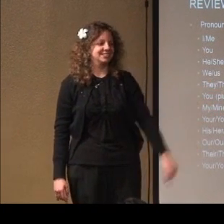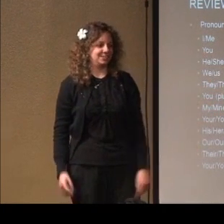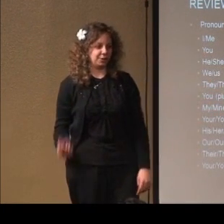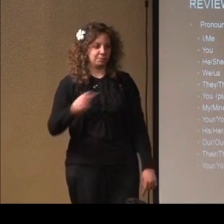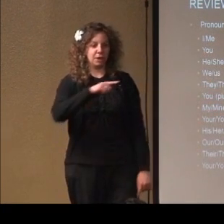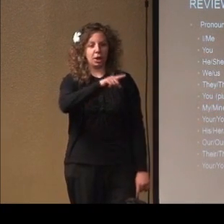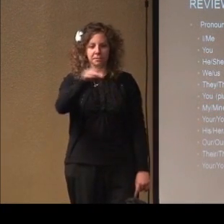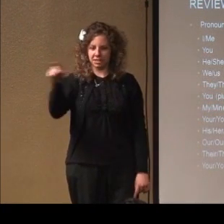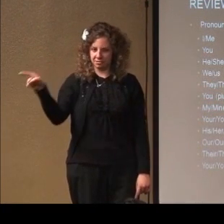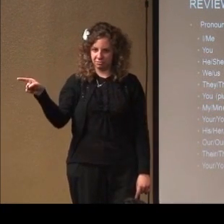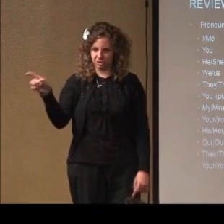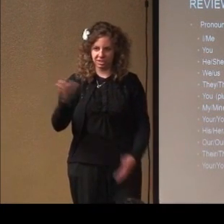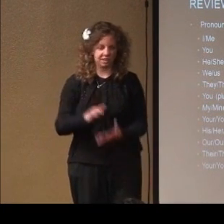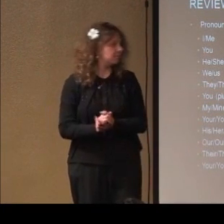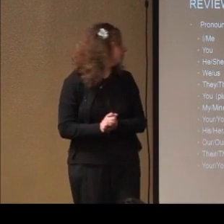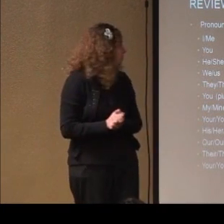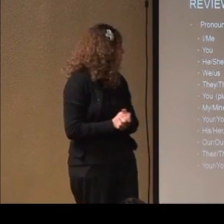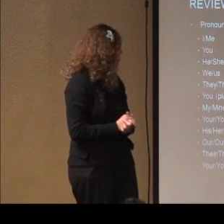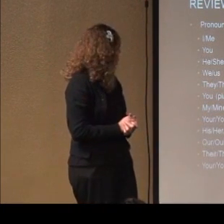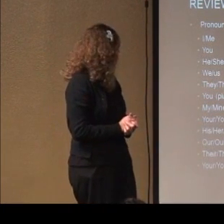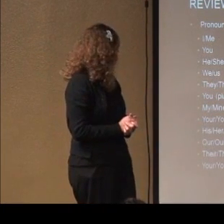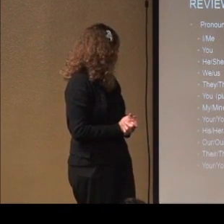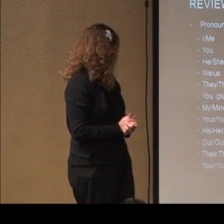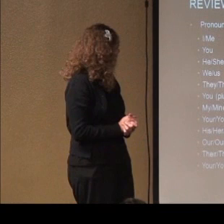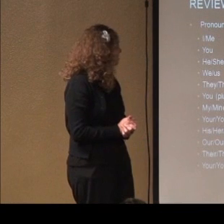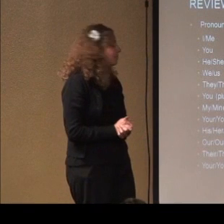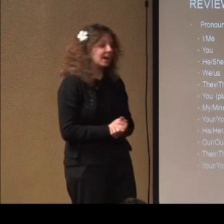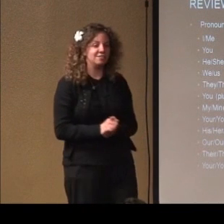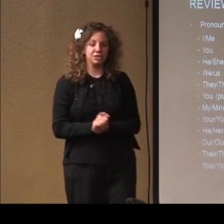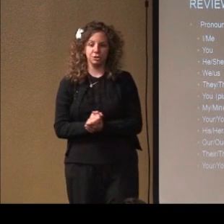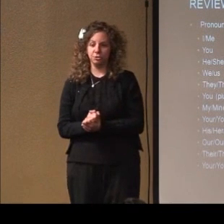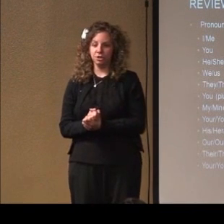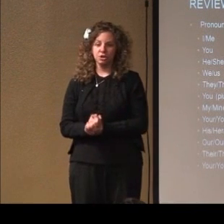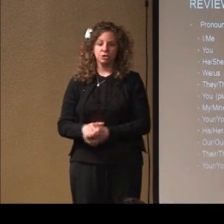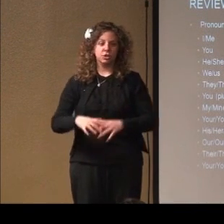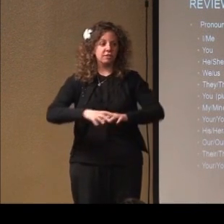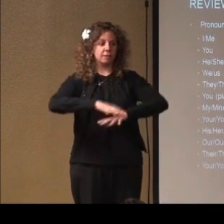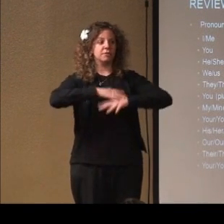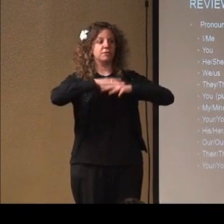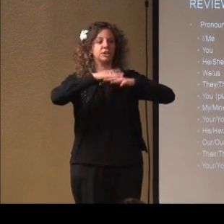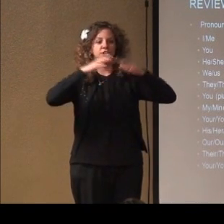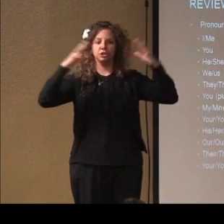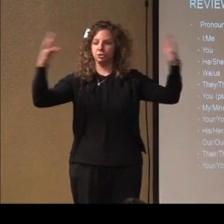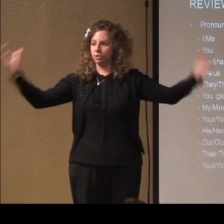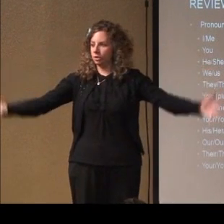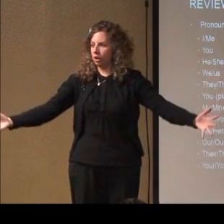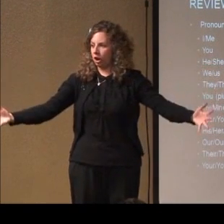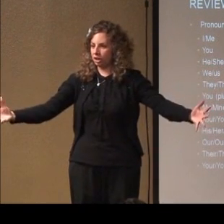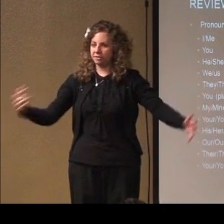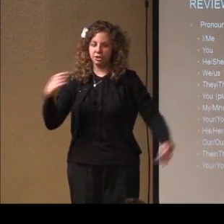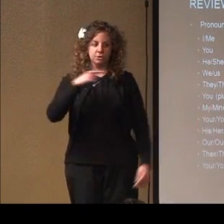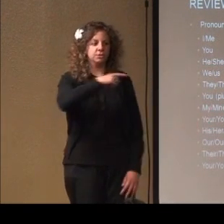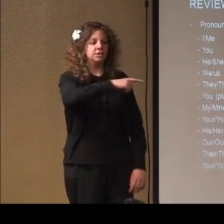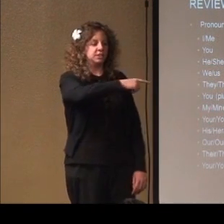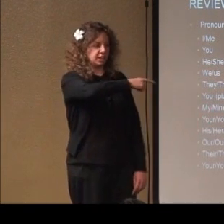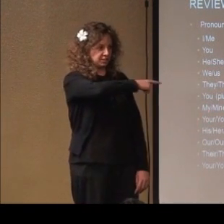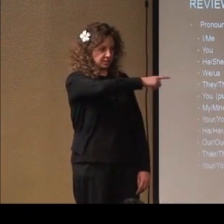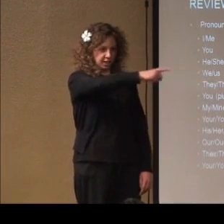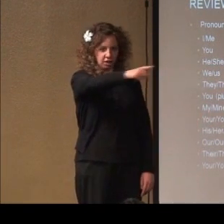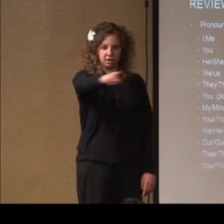So it'll be opposite, just like we talked about. Okay, then we have you. So if I'm referring to all of you, then I could say all